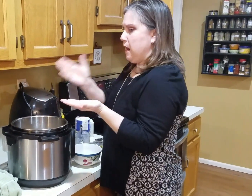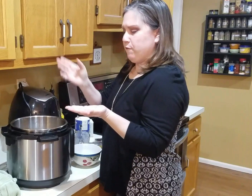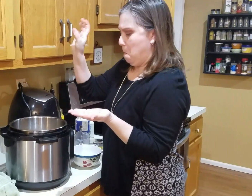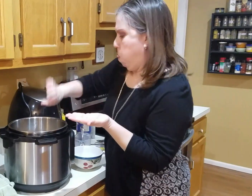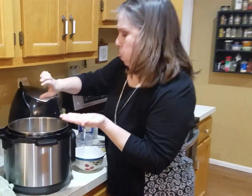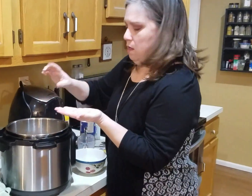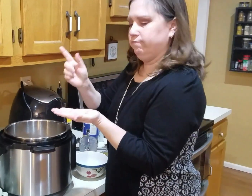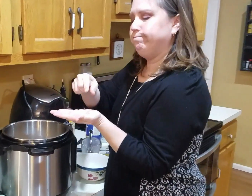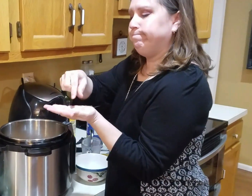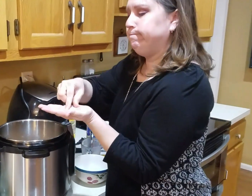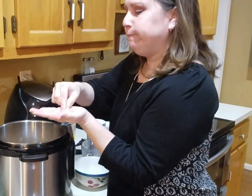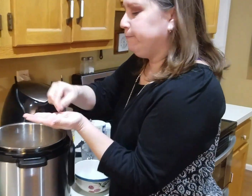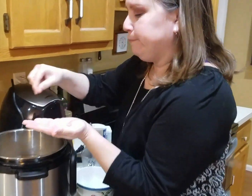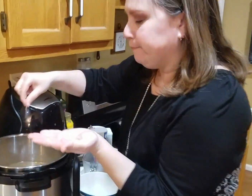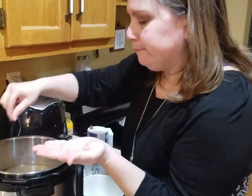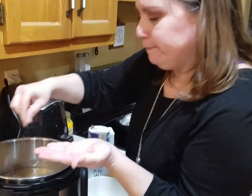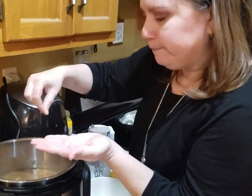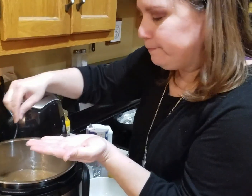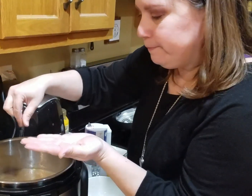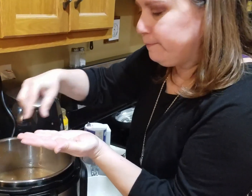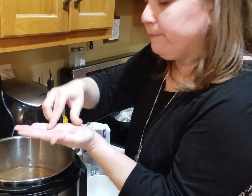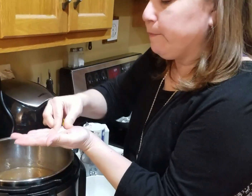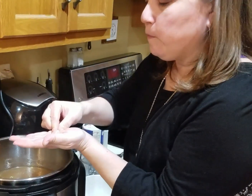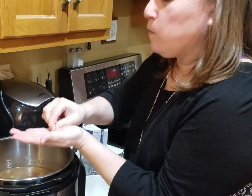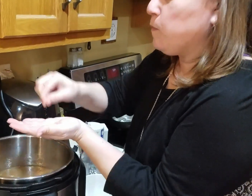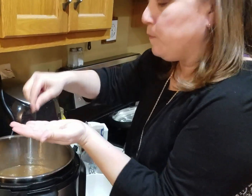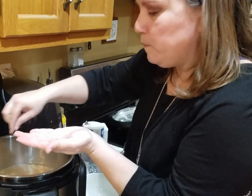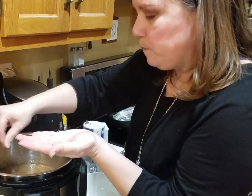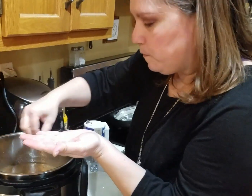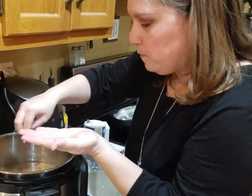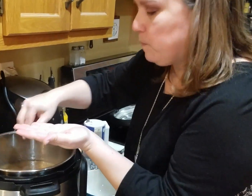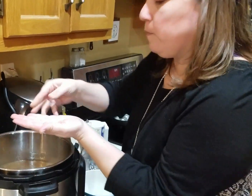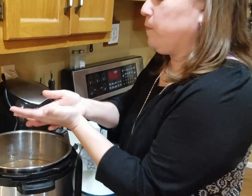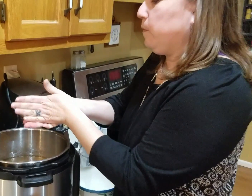You never want to add the salt directly to the pot. You want to kind of sprinkle it in, a little at a time.